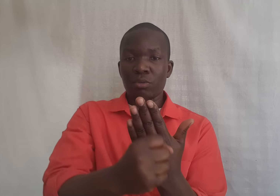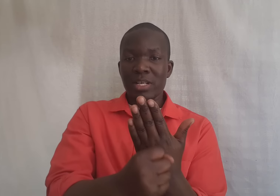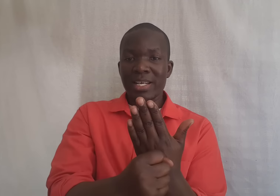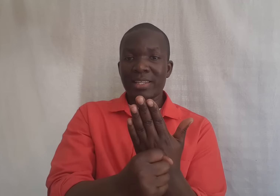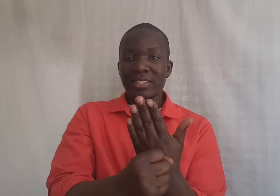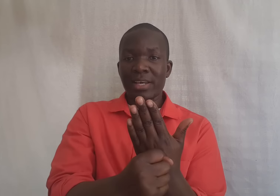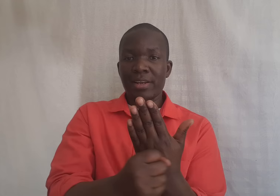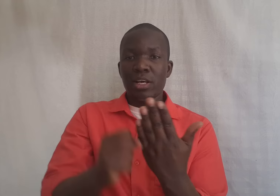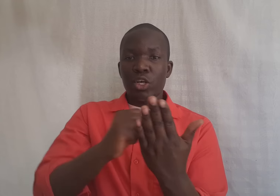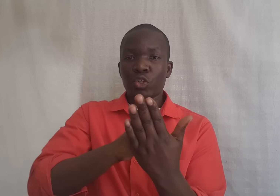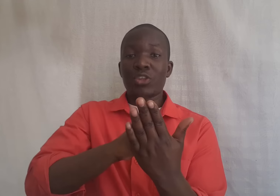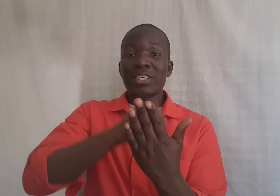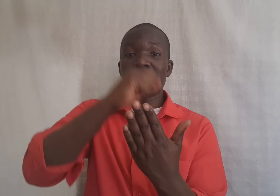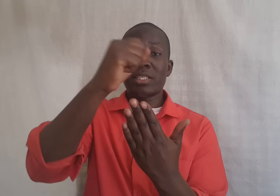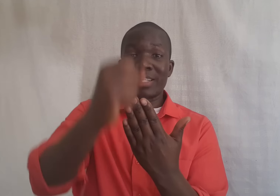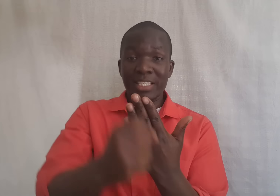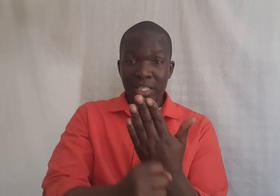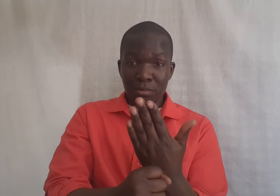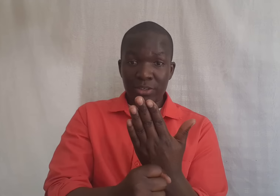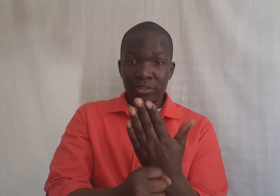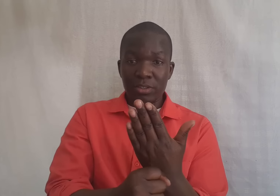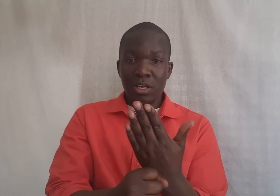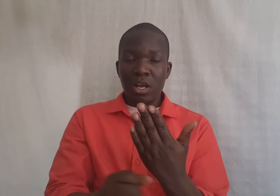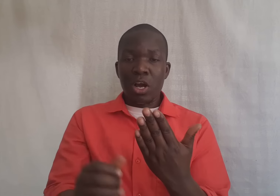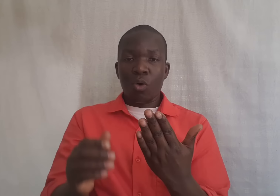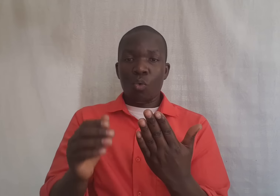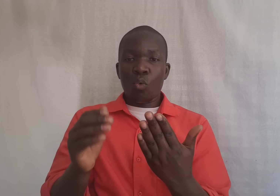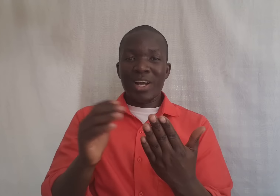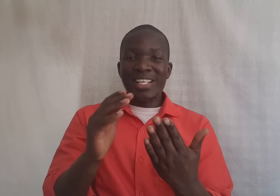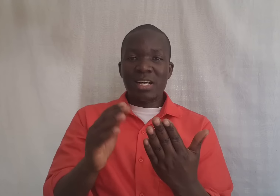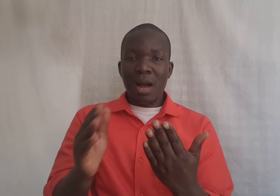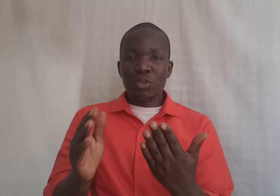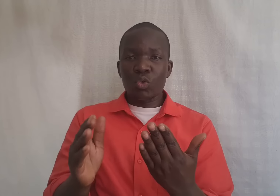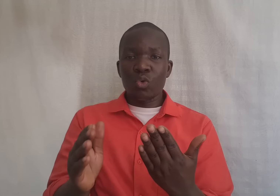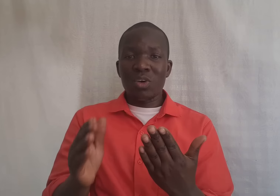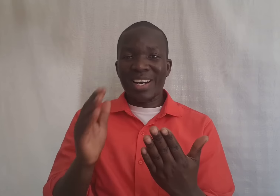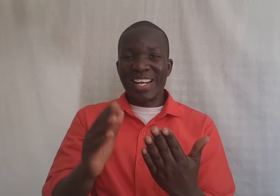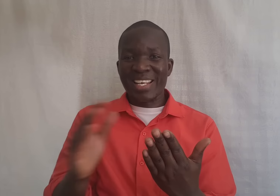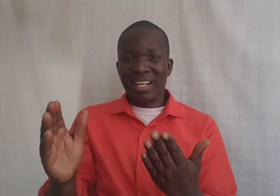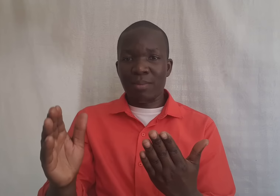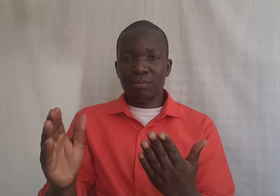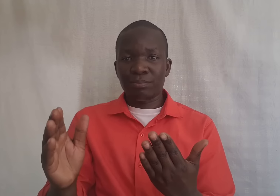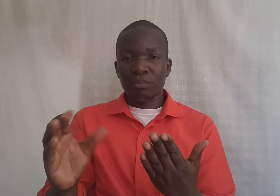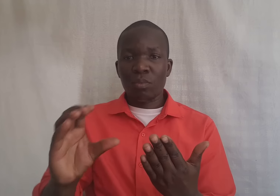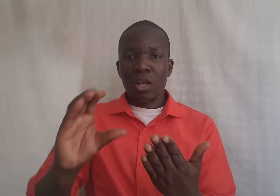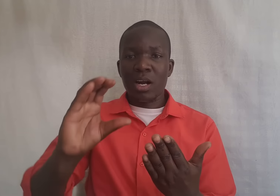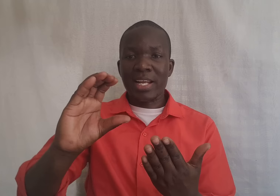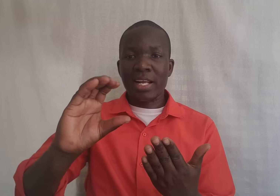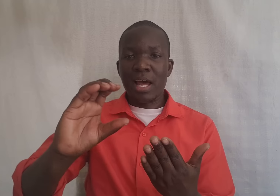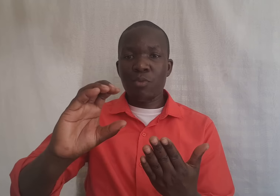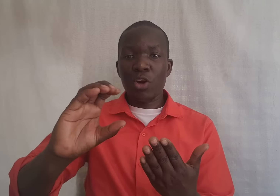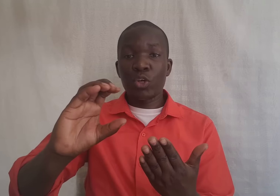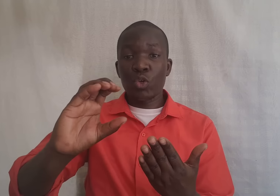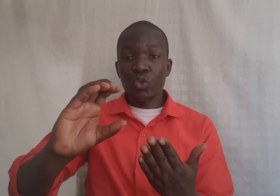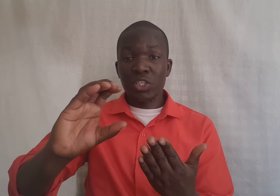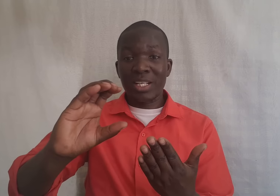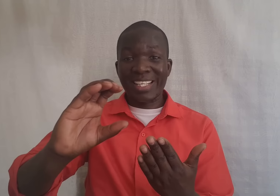bring it this side. So this is the syllabus. When it comes to curriculum, we are going to use letter